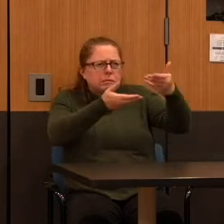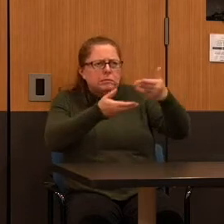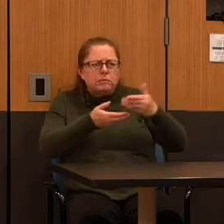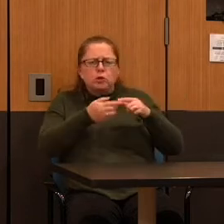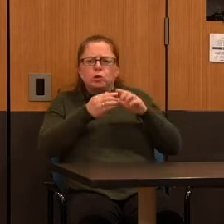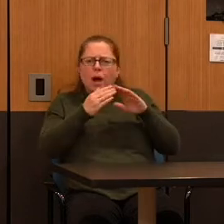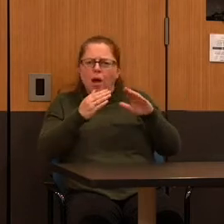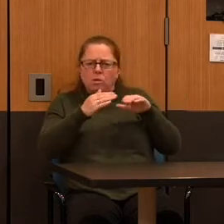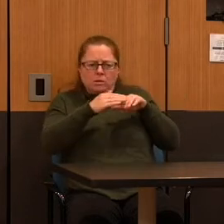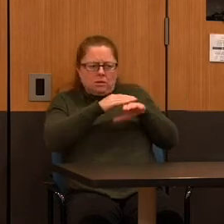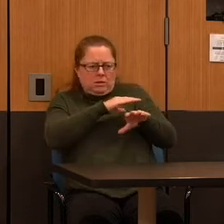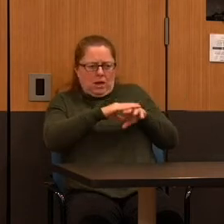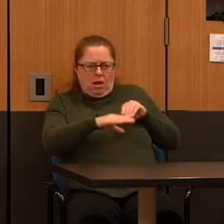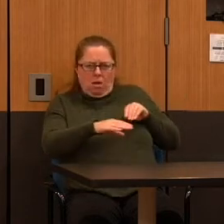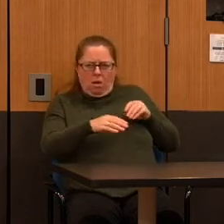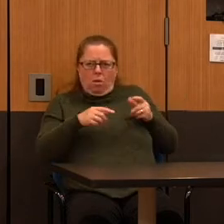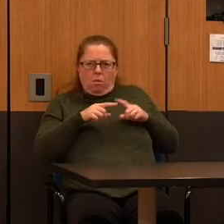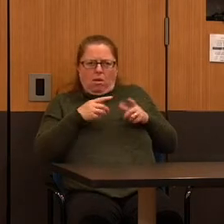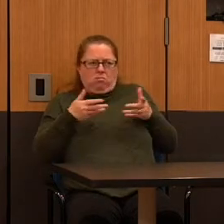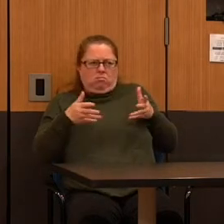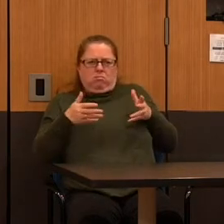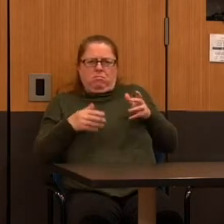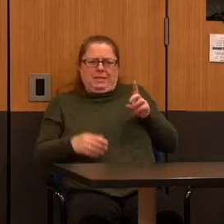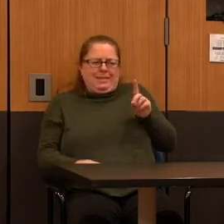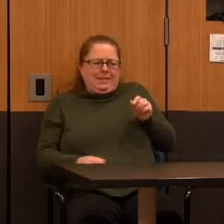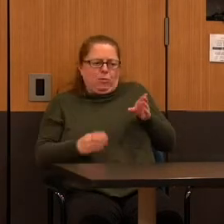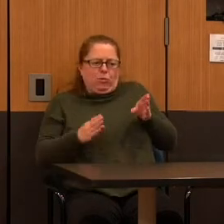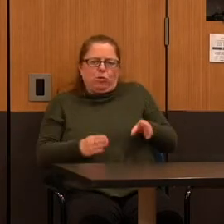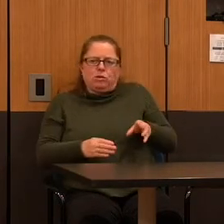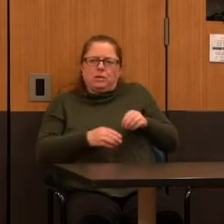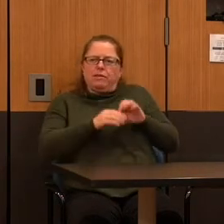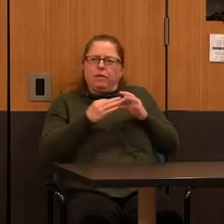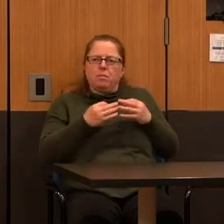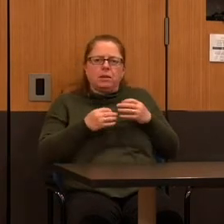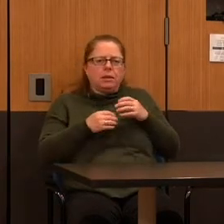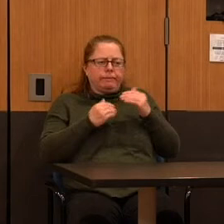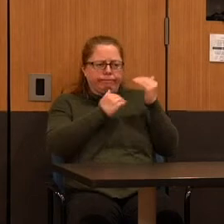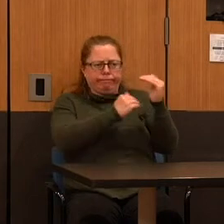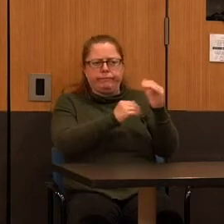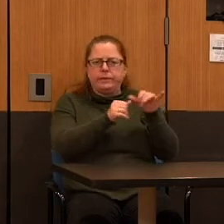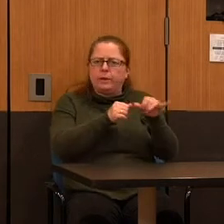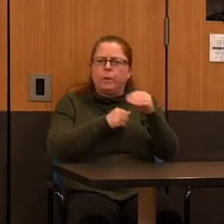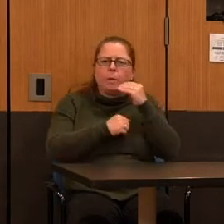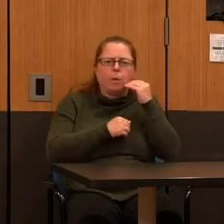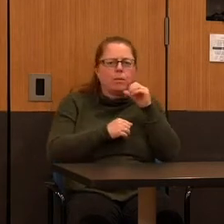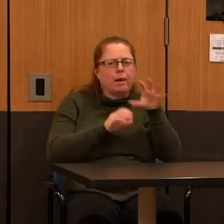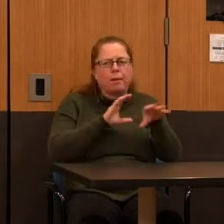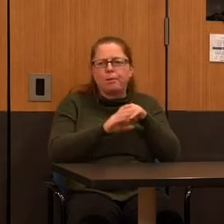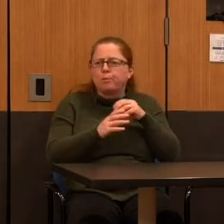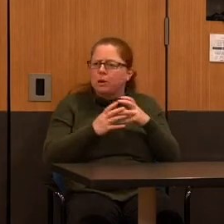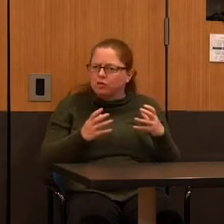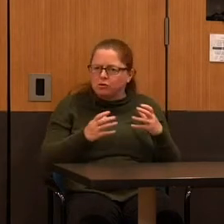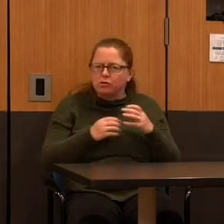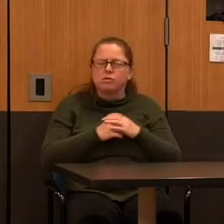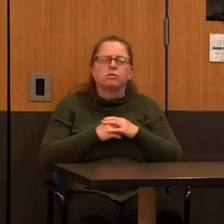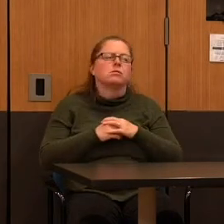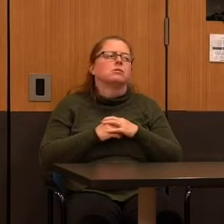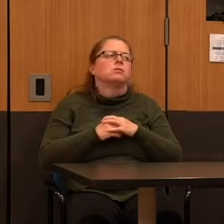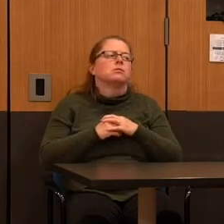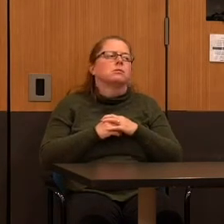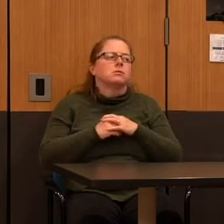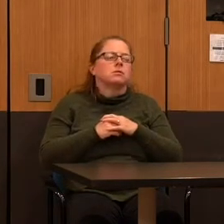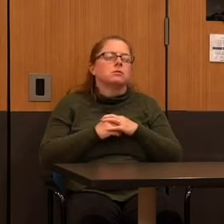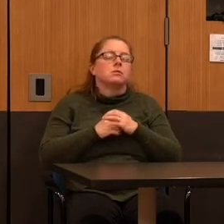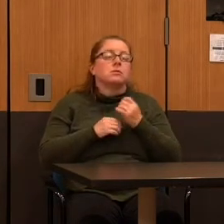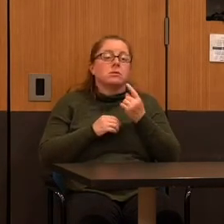a result, their disabled family member usually didn't go out as much. And one thing that I really notice as a design historian is